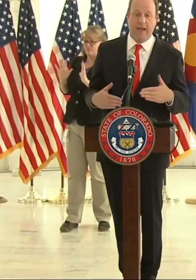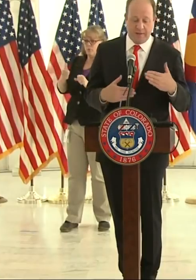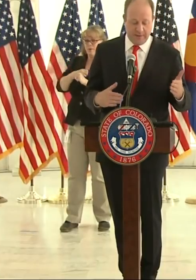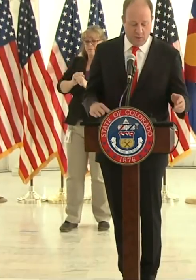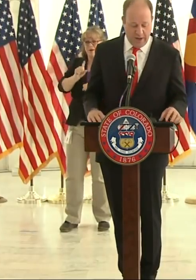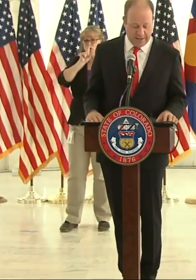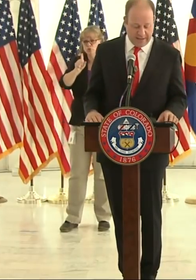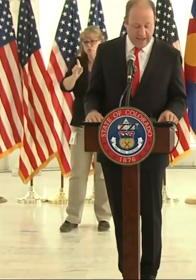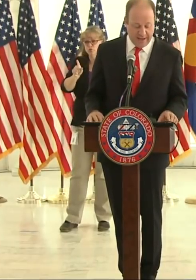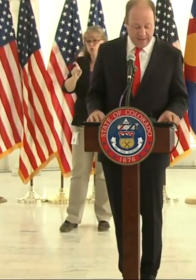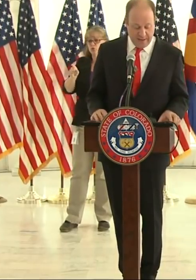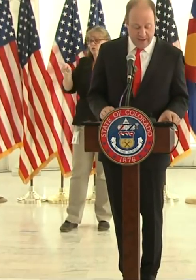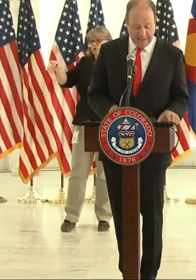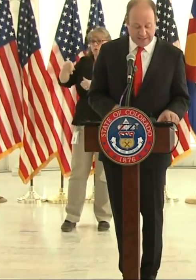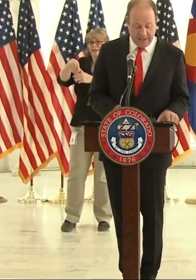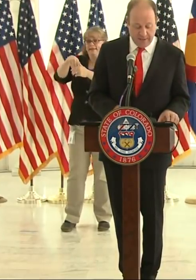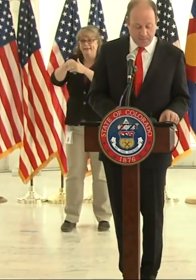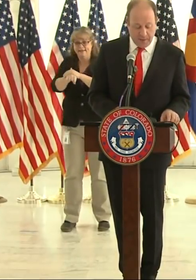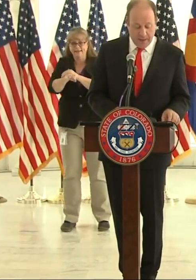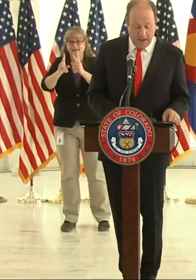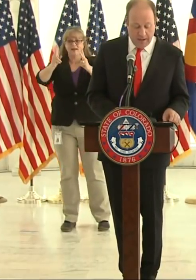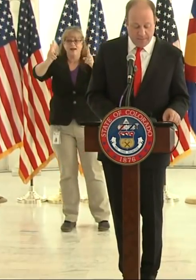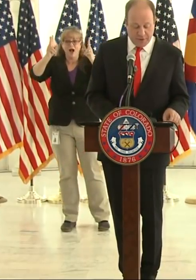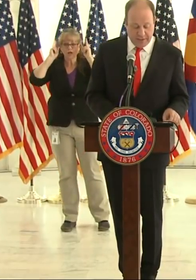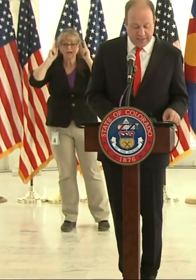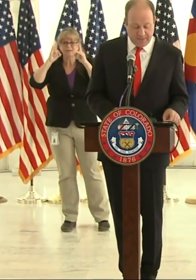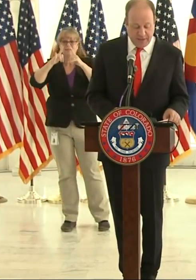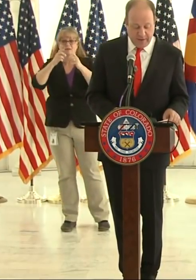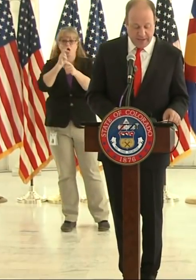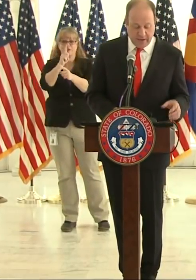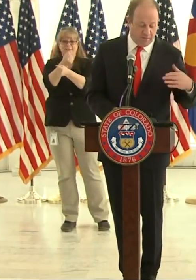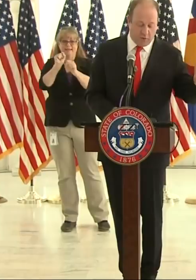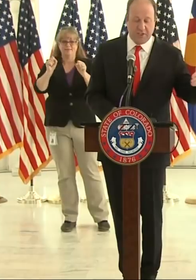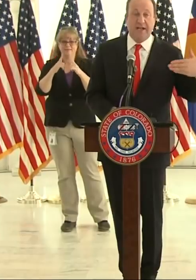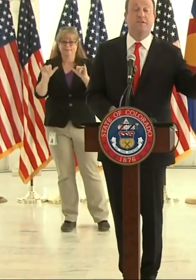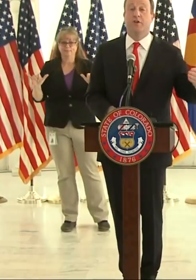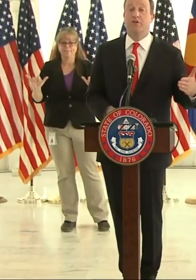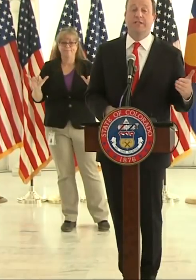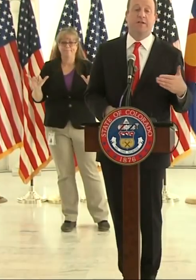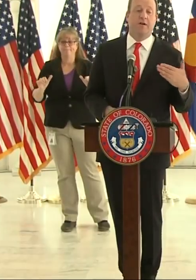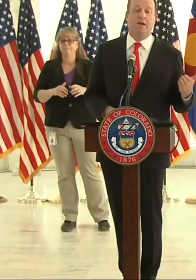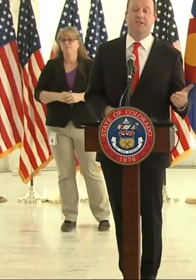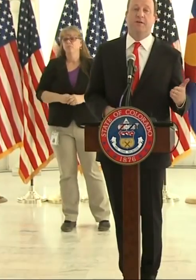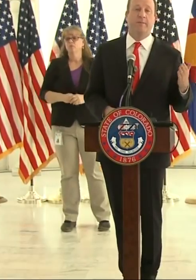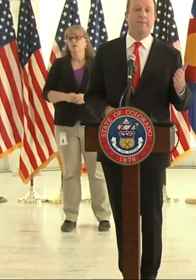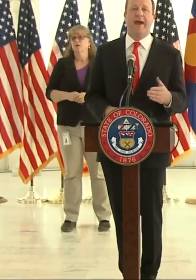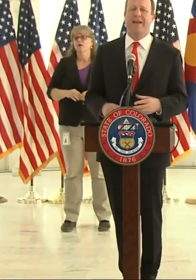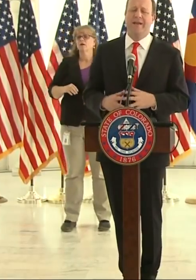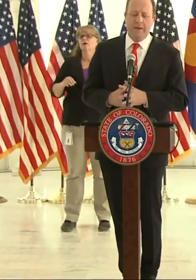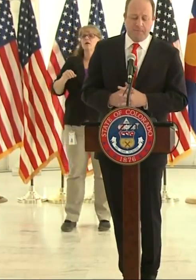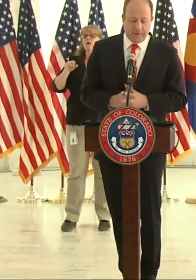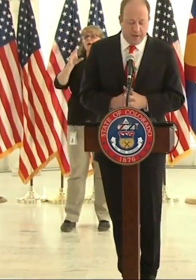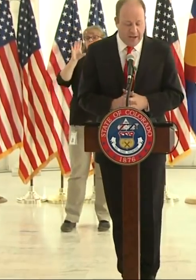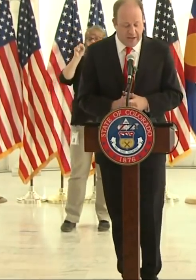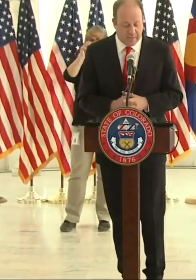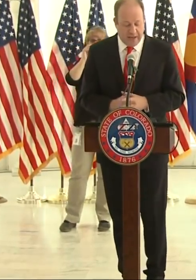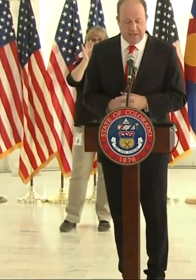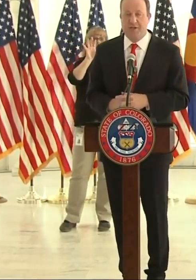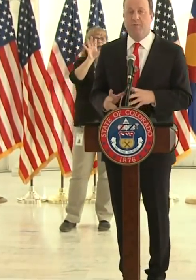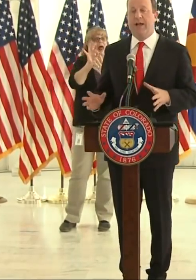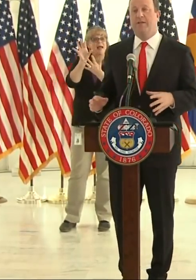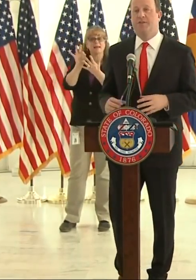safer, and there'll be a way that that is done. During this period, of course, elective surgeries are also coming back. And, you know,